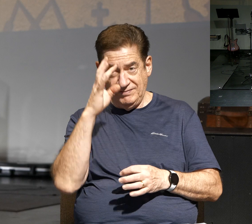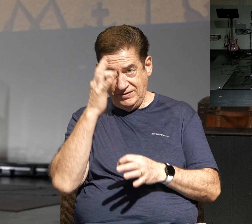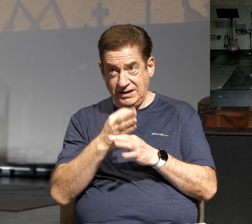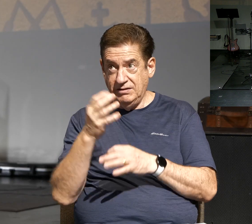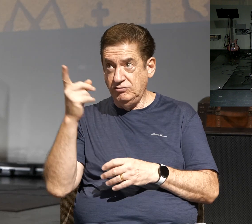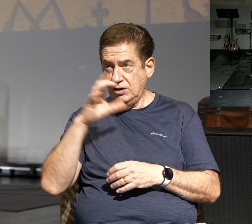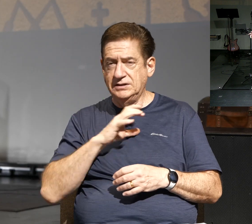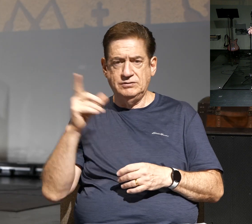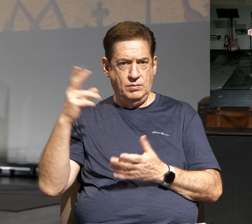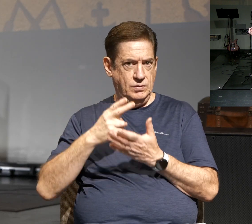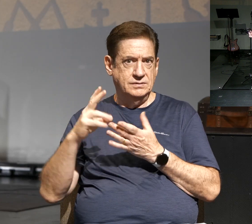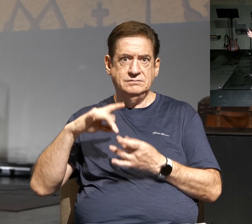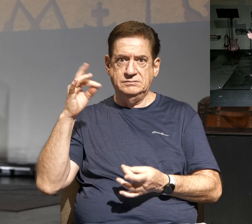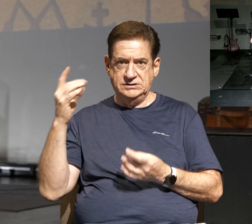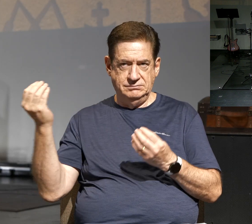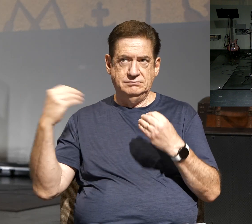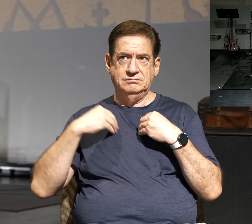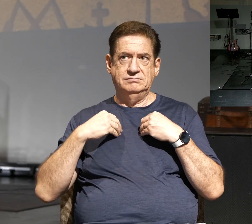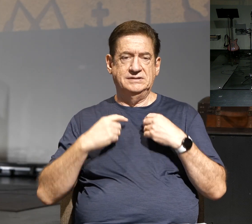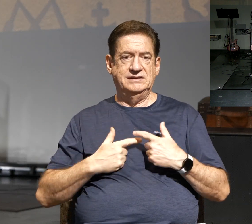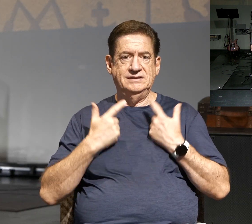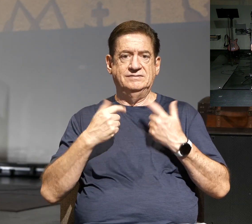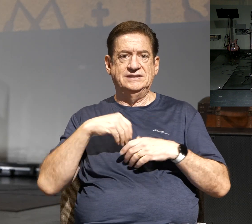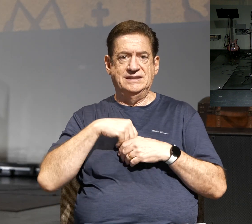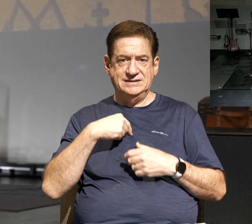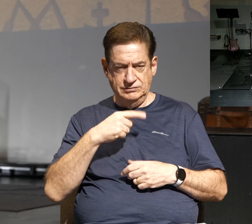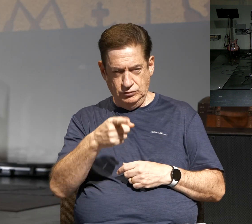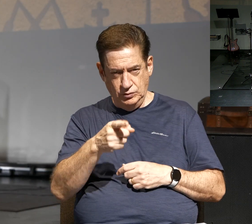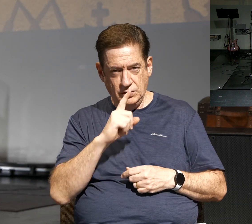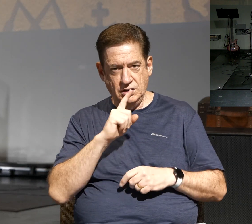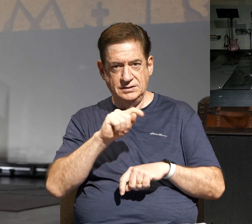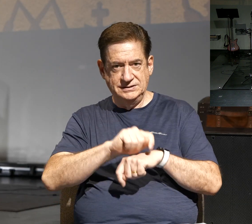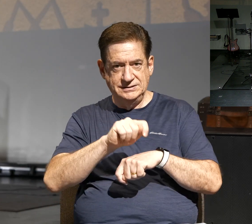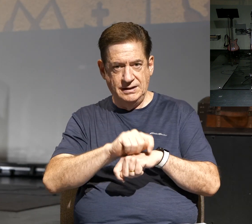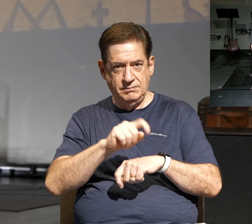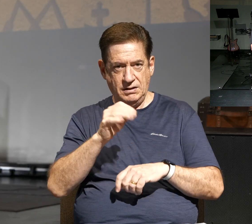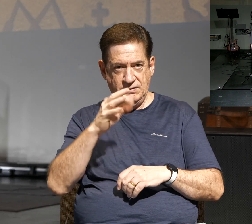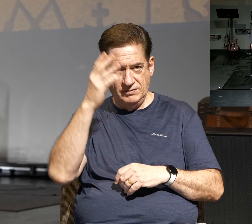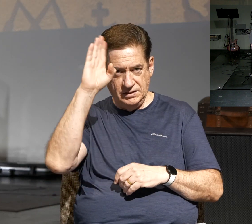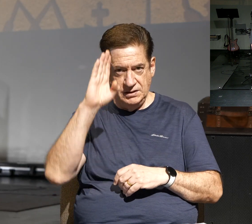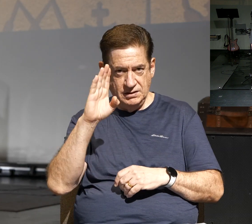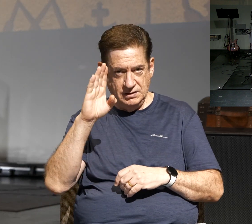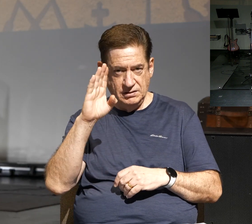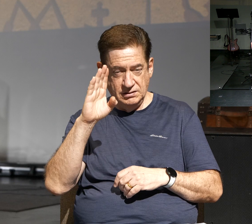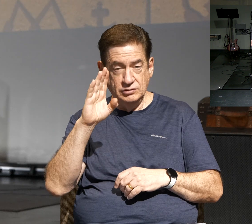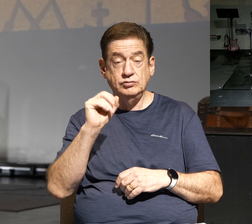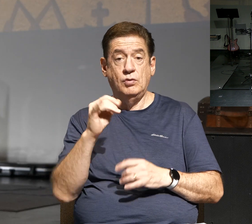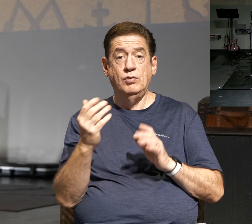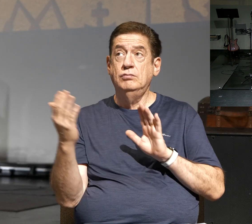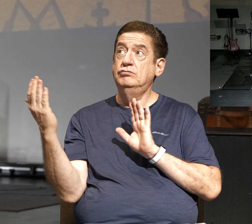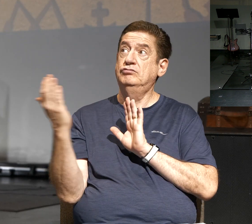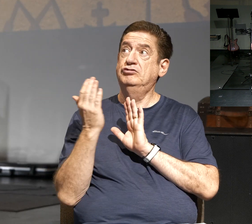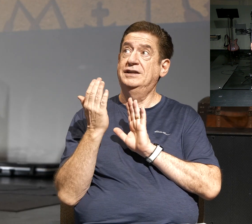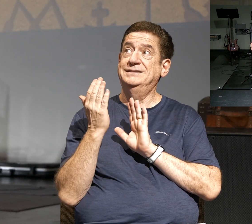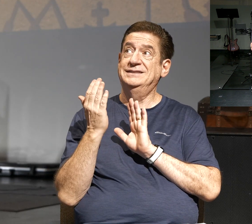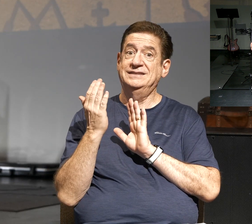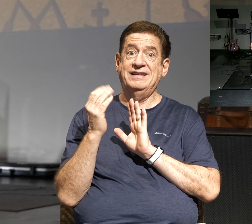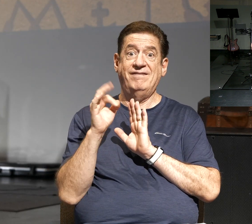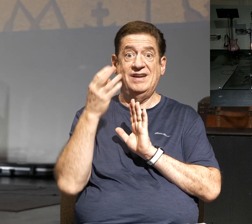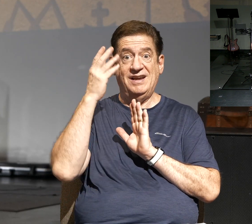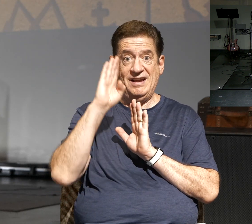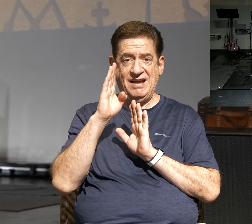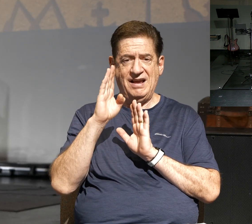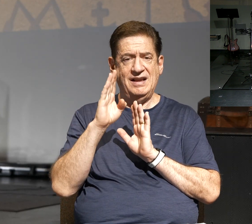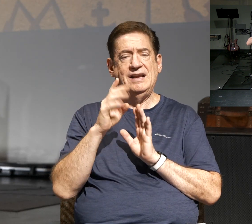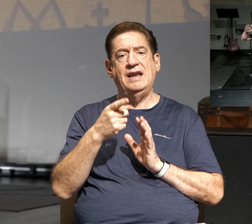comes to live within us. He actually says that in 3:16, 1 Corinthians, you are the temple of God, so the presence of God, and